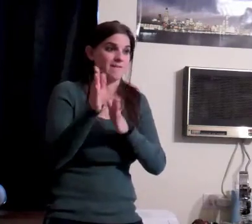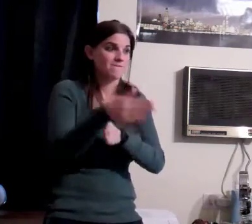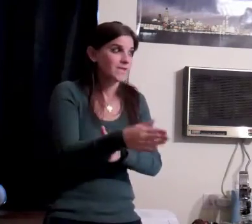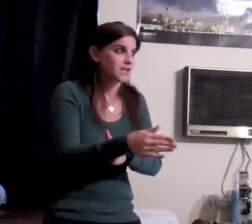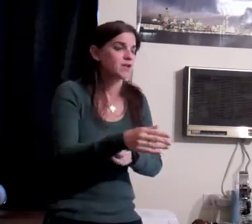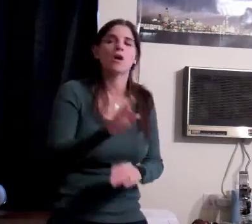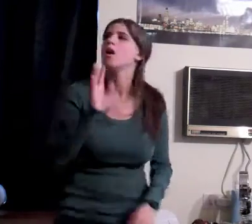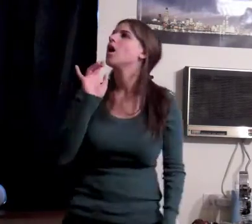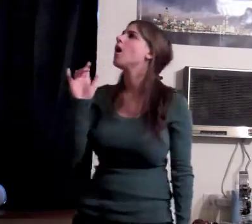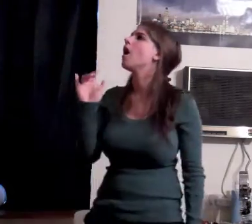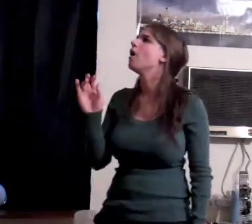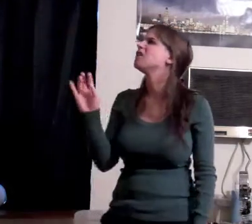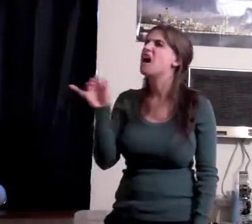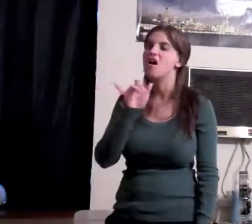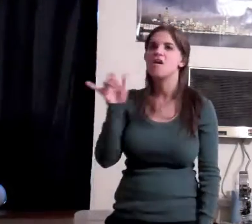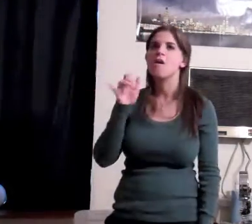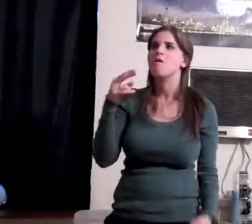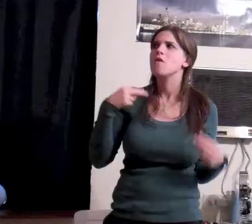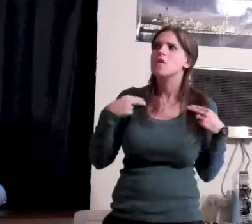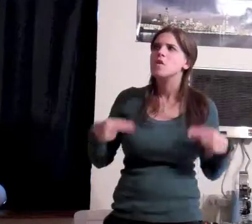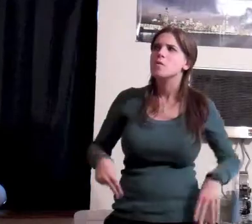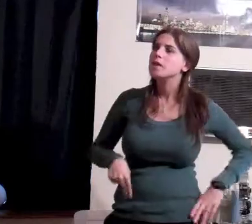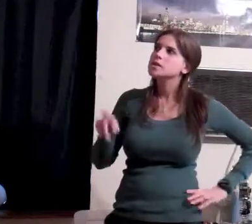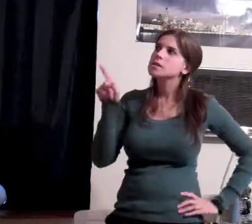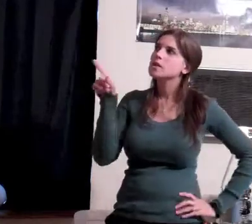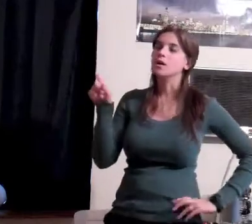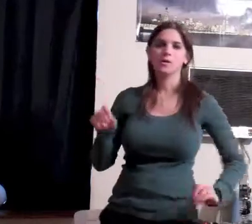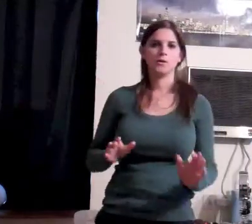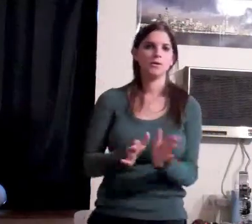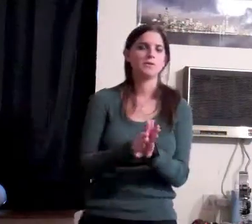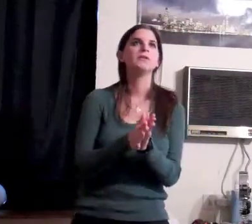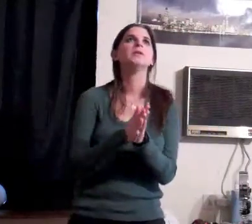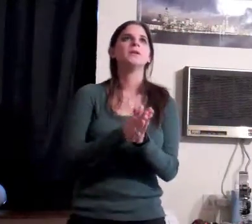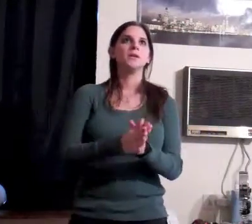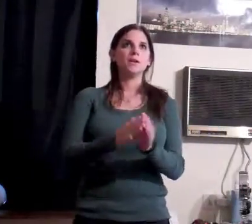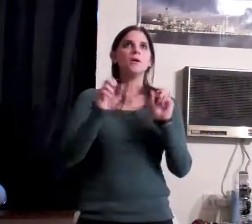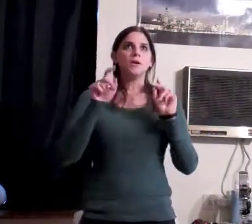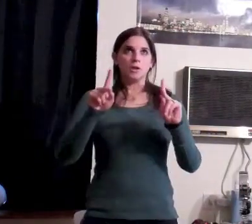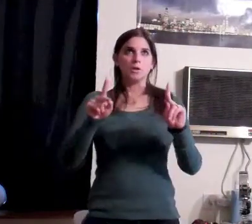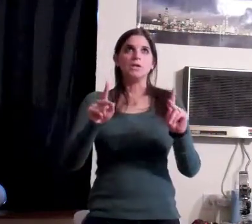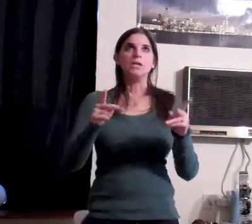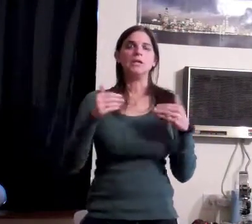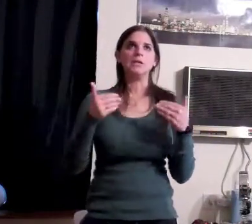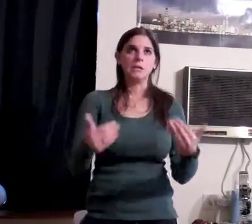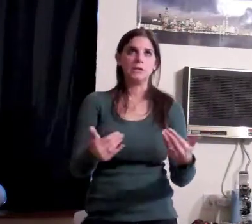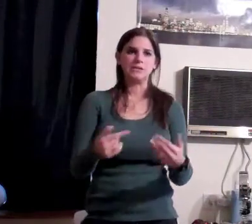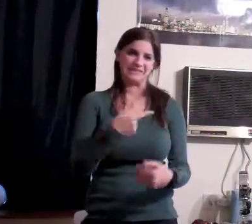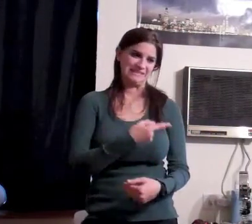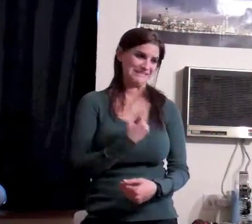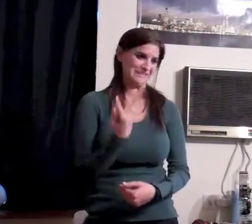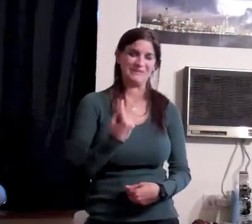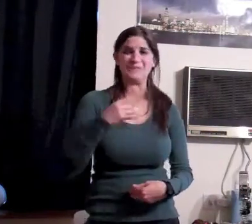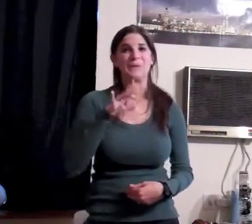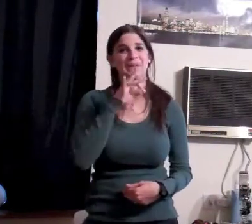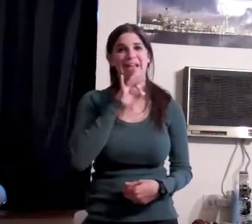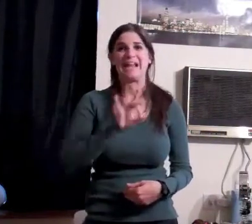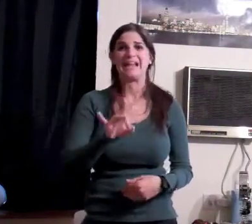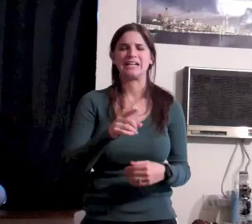too? And I thought, okay, here we go. I didn't know it would happen so quick at 8. I was trying to remember all the guidebooks, and all